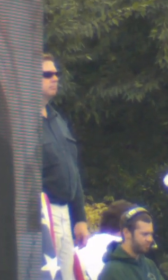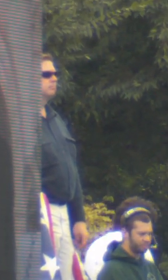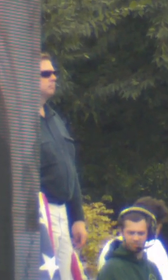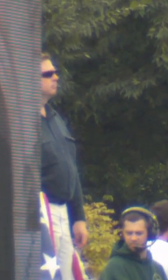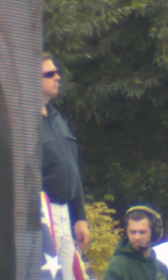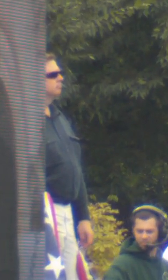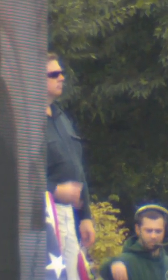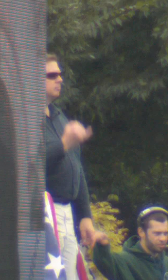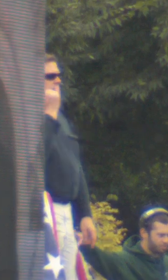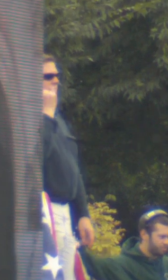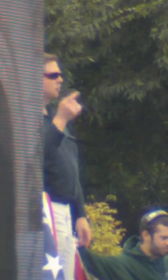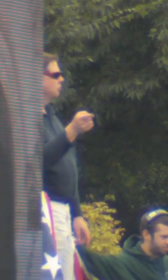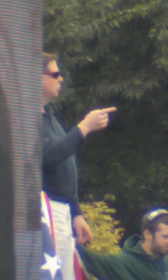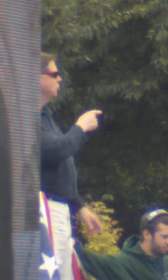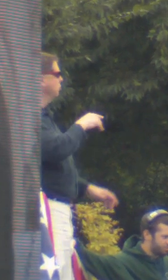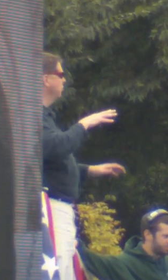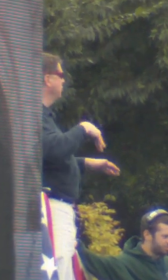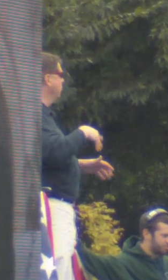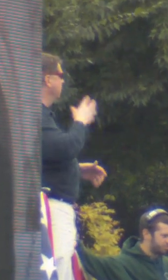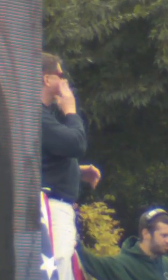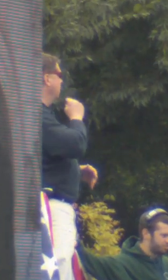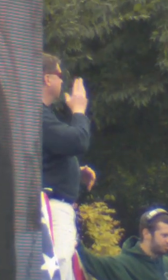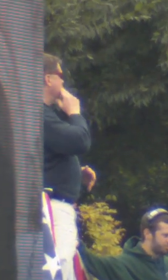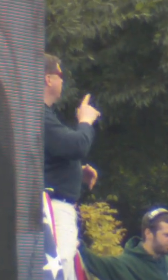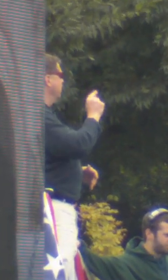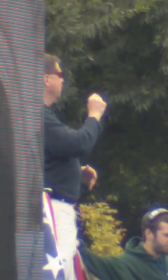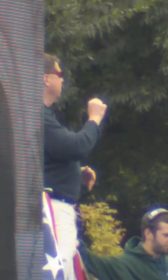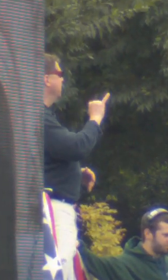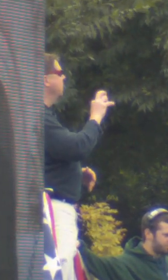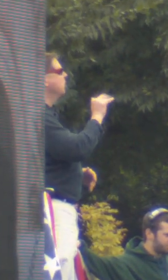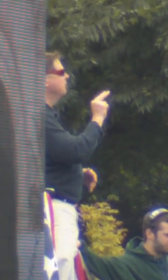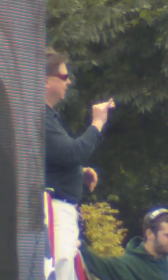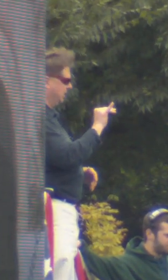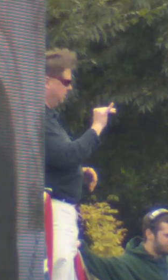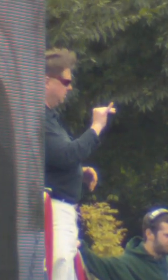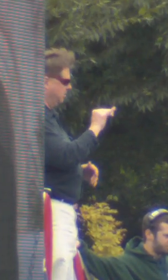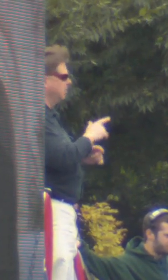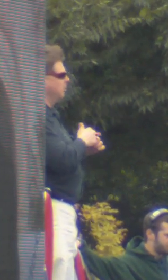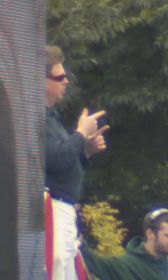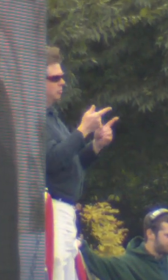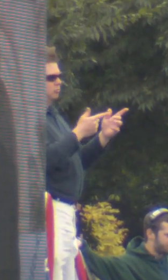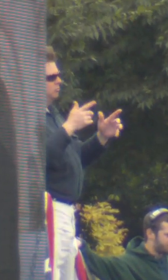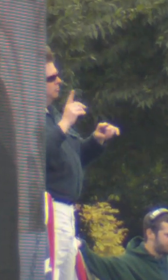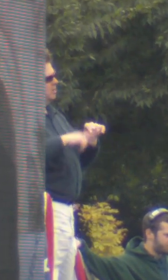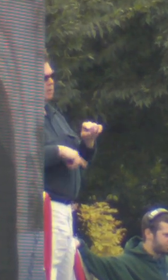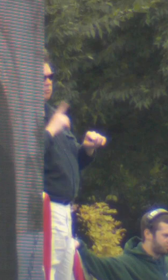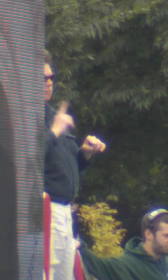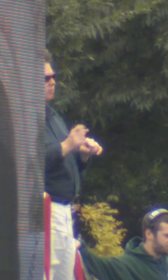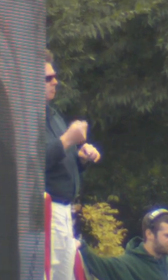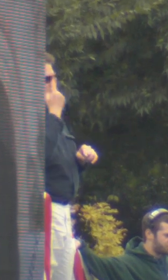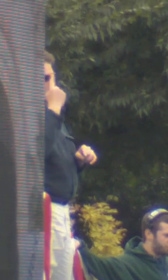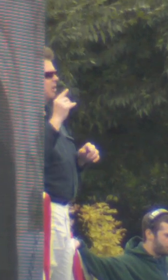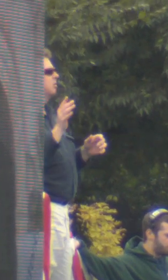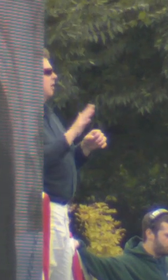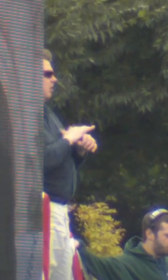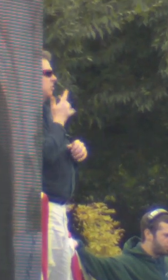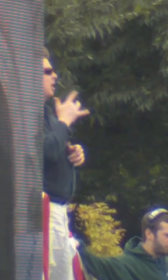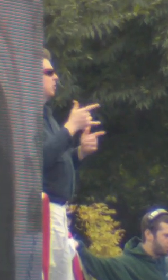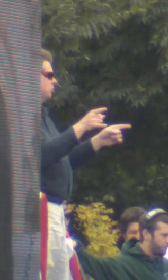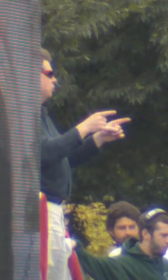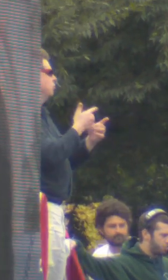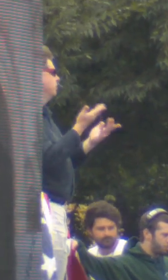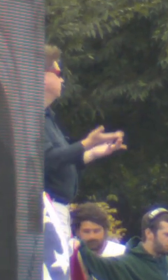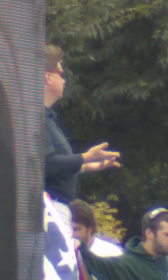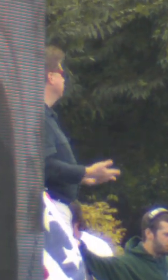If you have not lived under tyranny, you cannot fully grasp how lucky you are to live in the